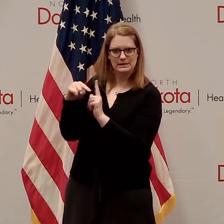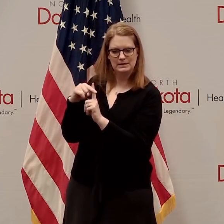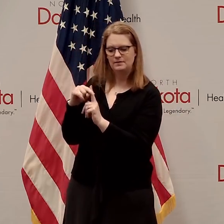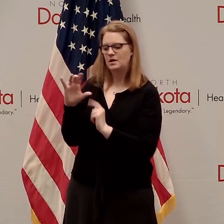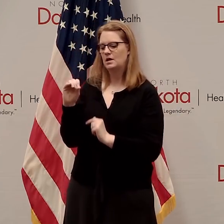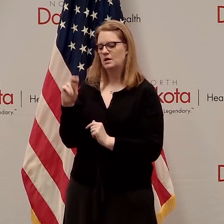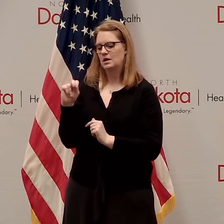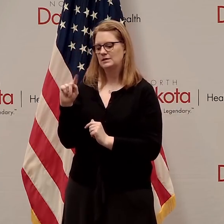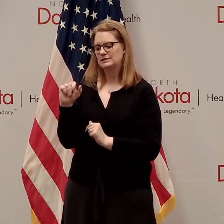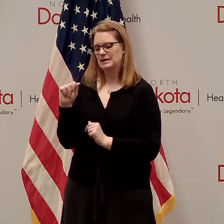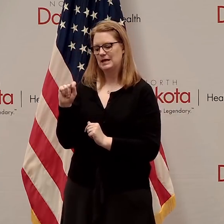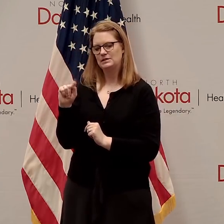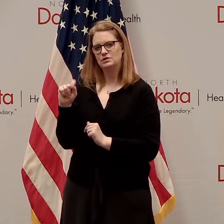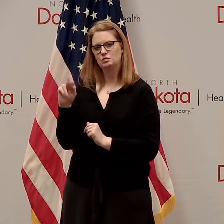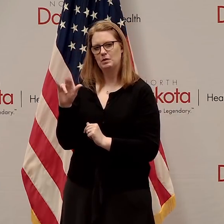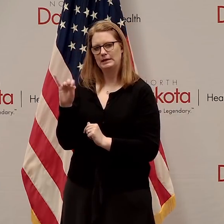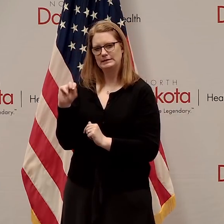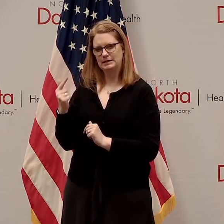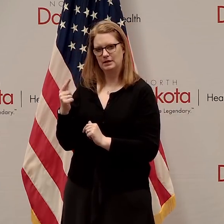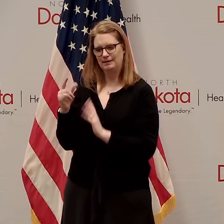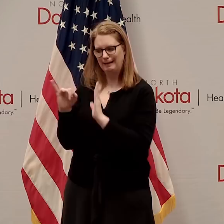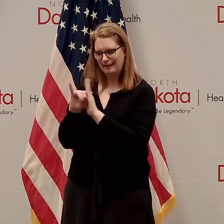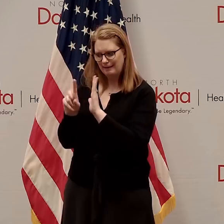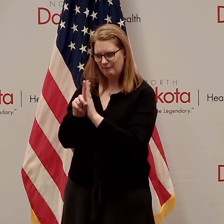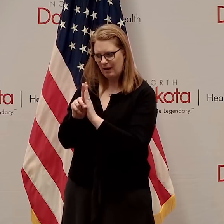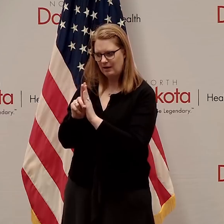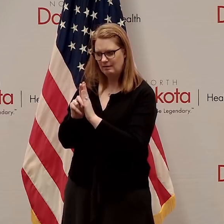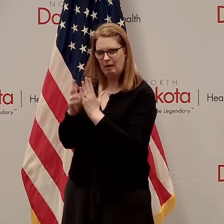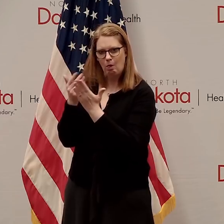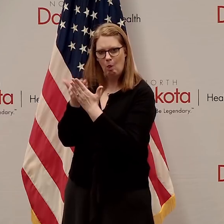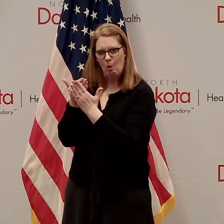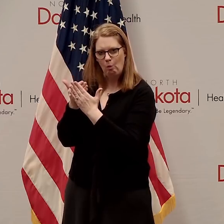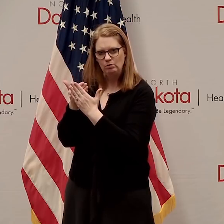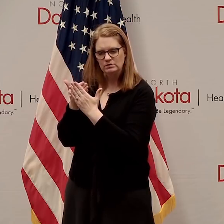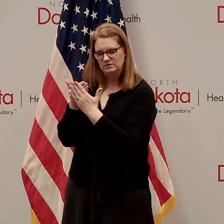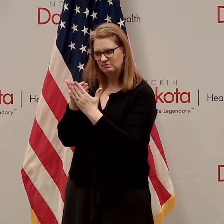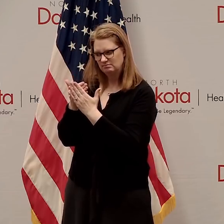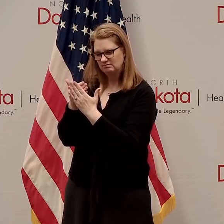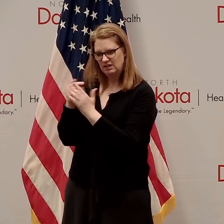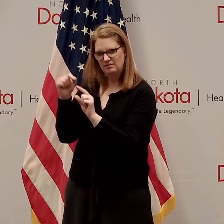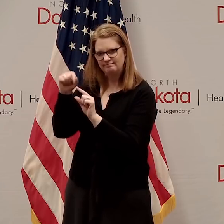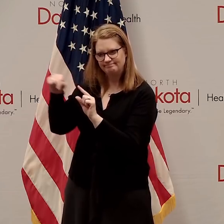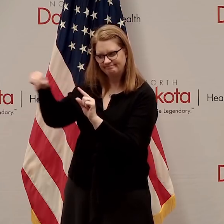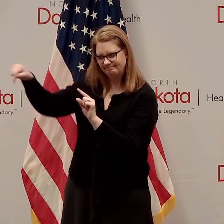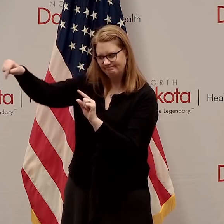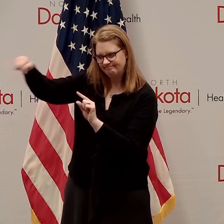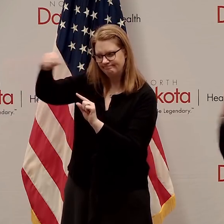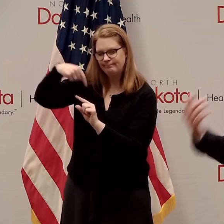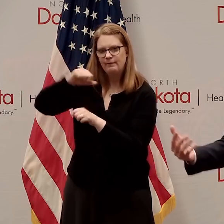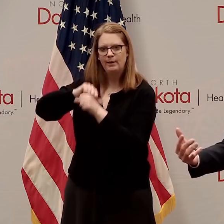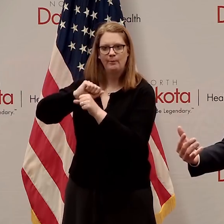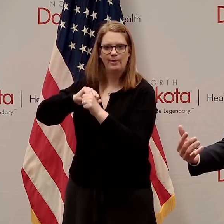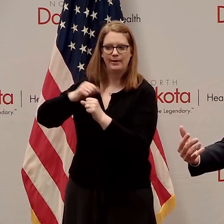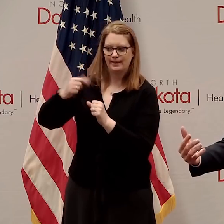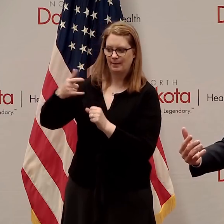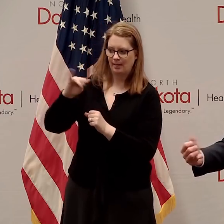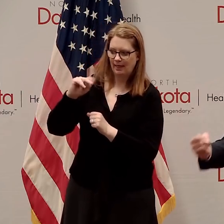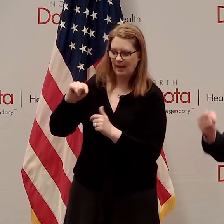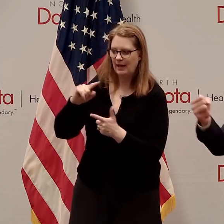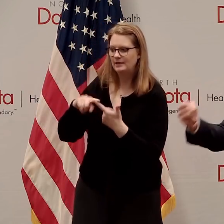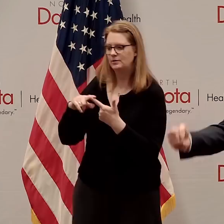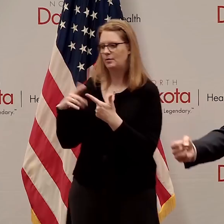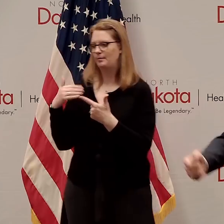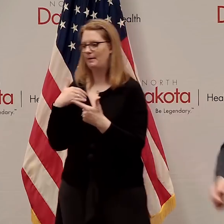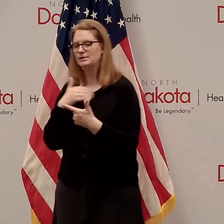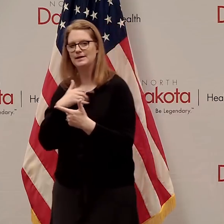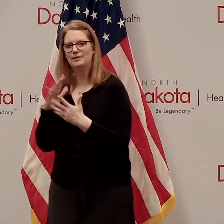contact tracing and identify all the people that had close contact with the people that were positives, whether they work in the plant or whether they were members of the